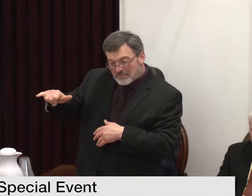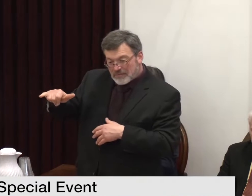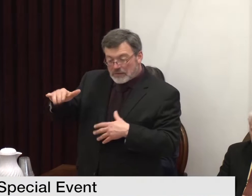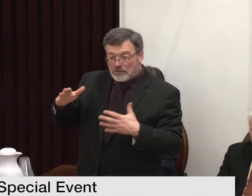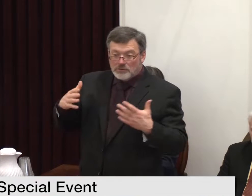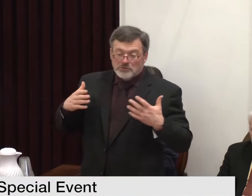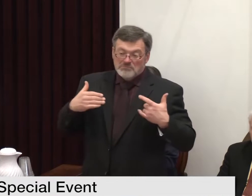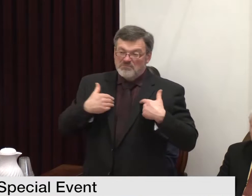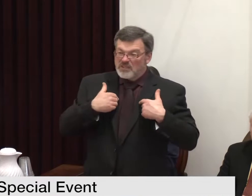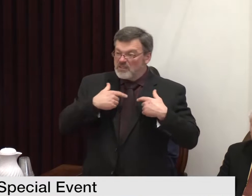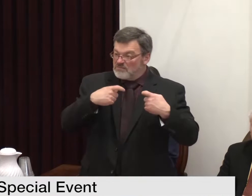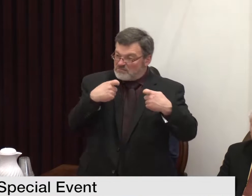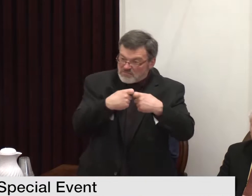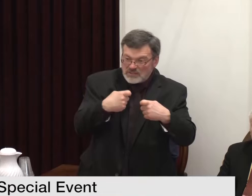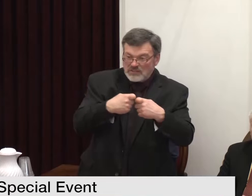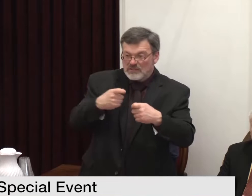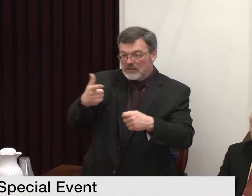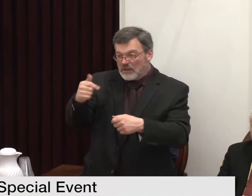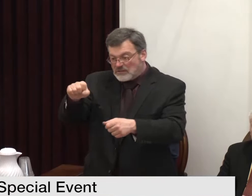mention inflation.